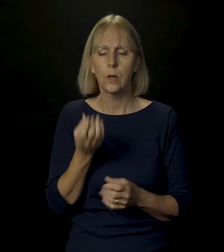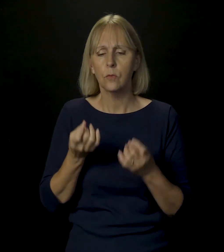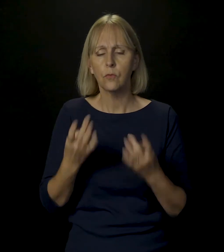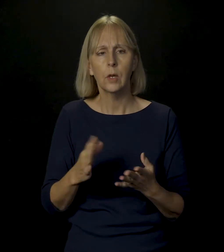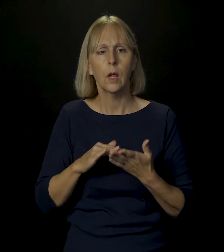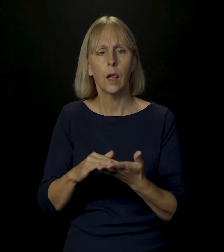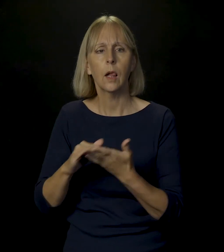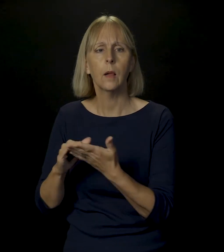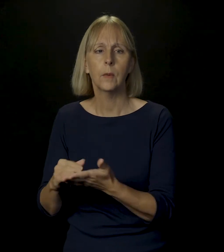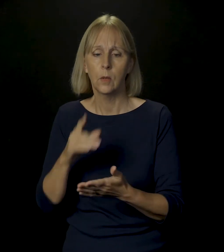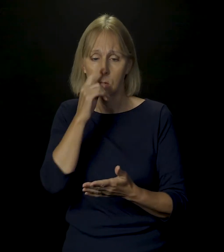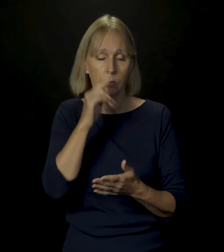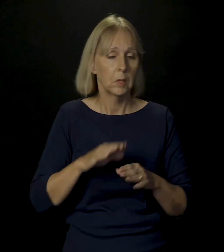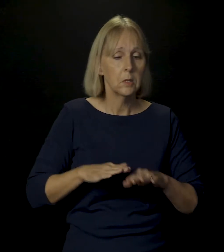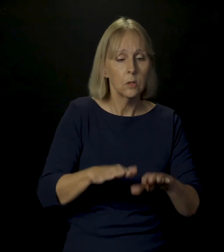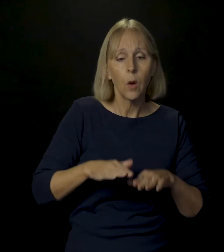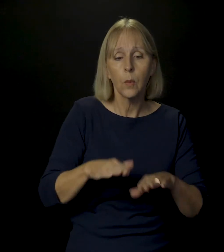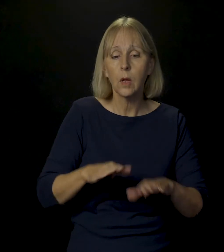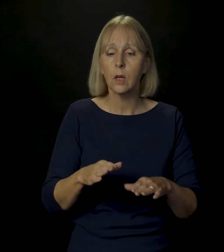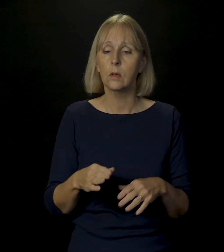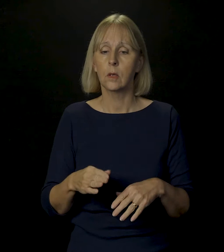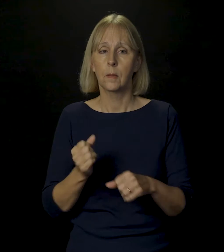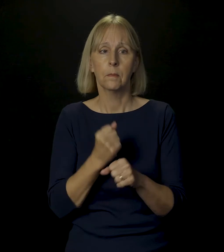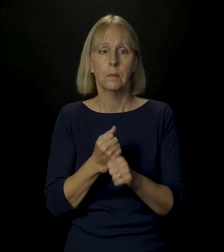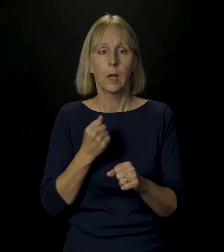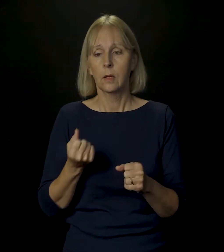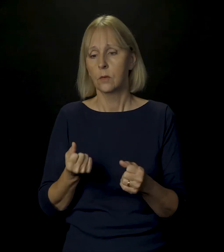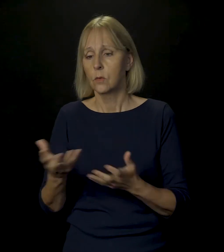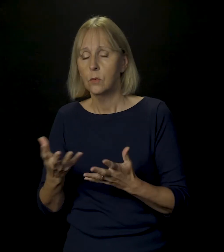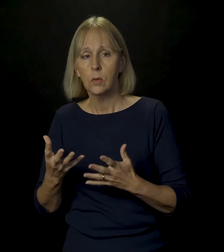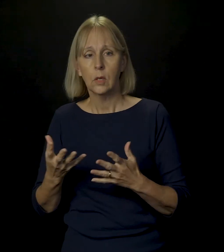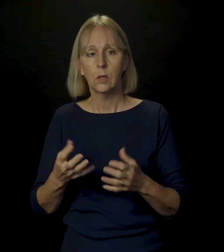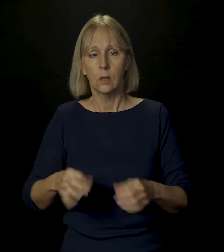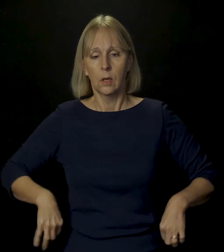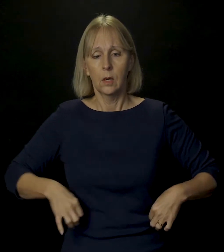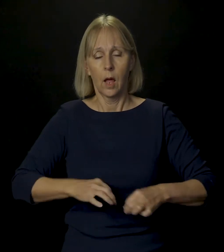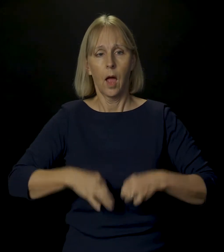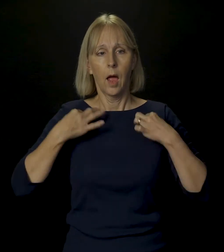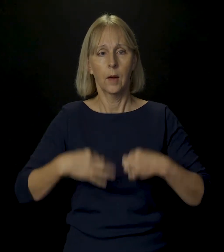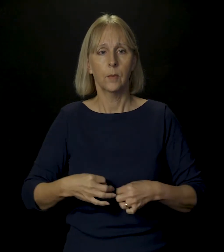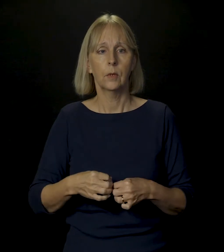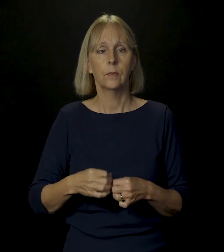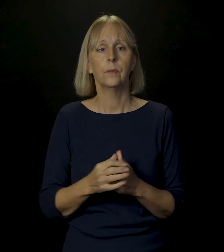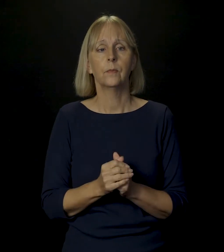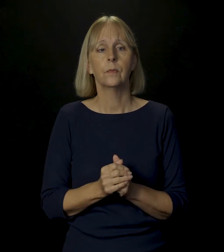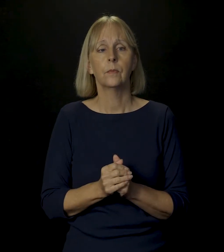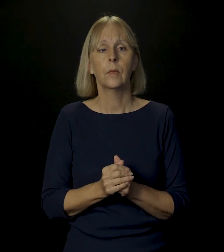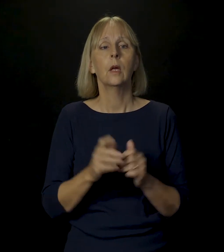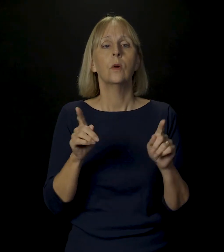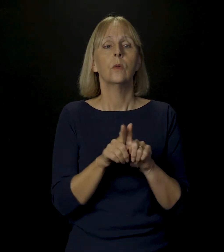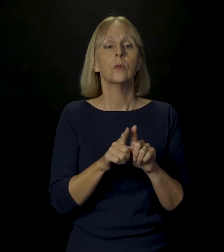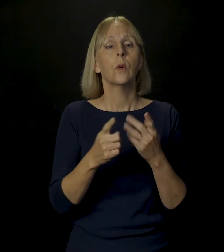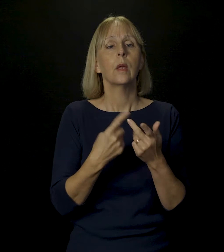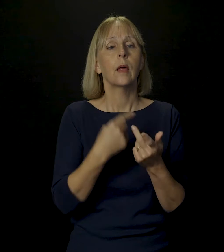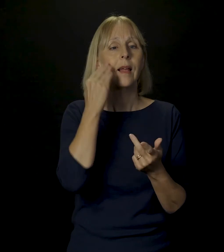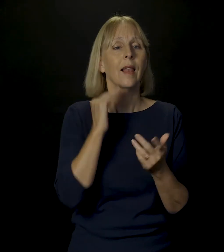And that will Often involve A sewing machine Or an apron And a spatula We also have The delightful Donna Paddle Also from Woolap Campus